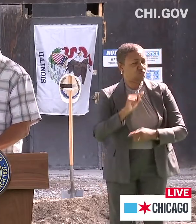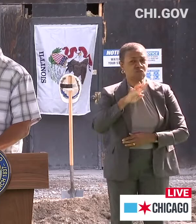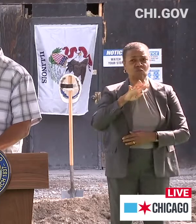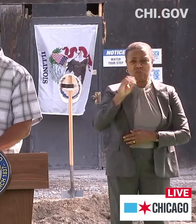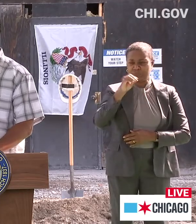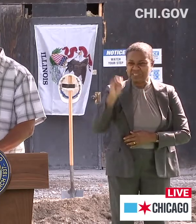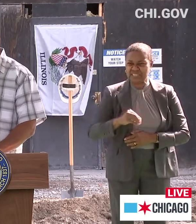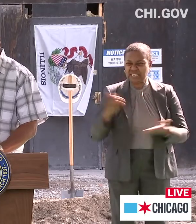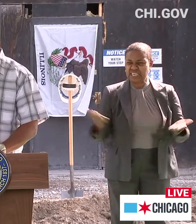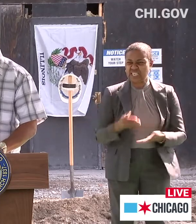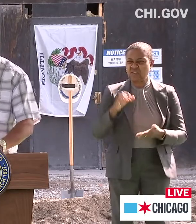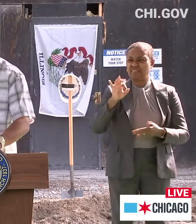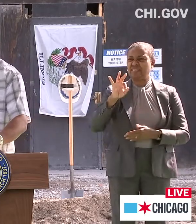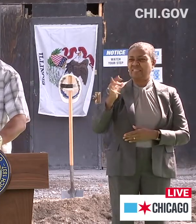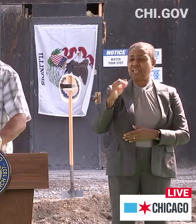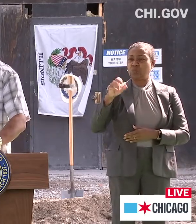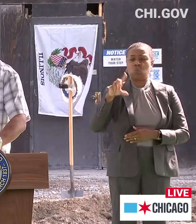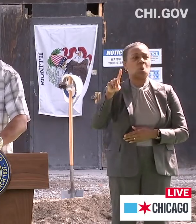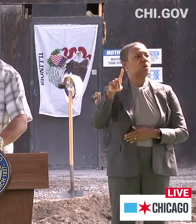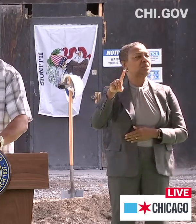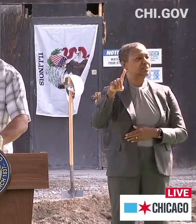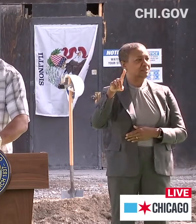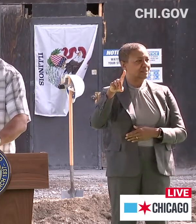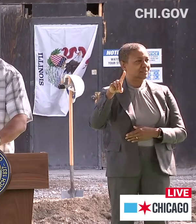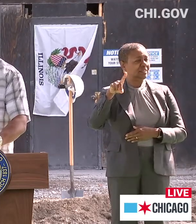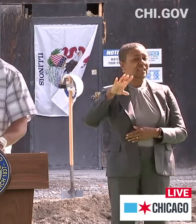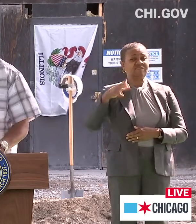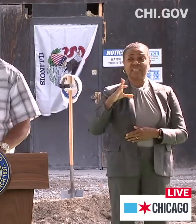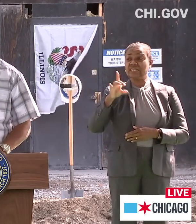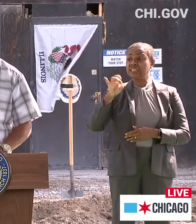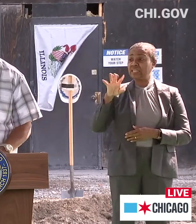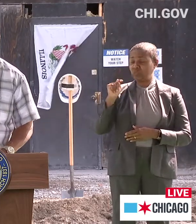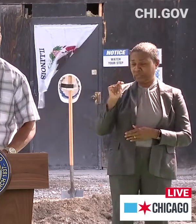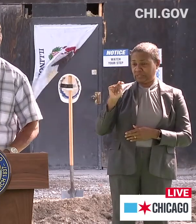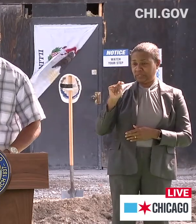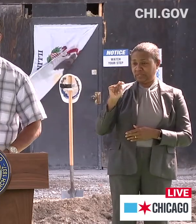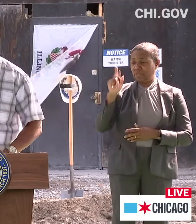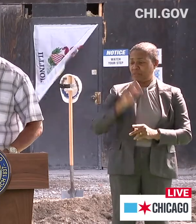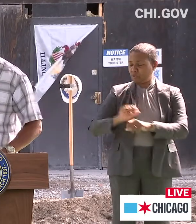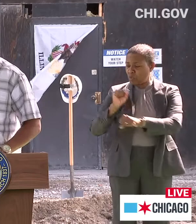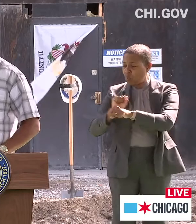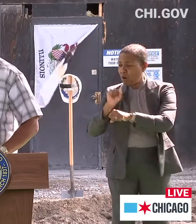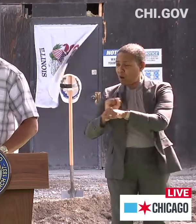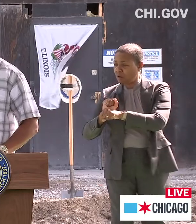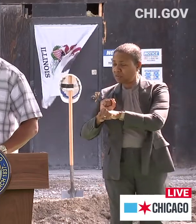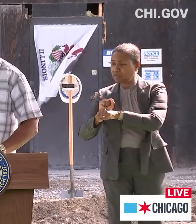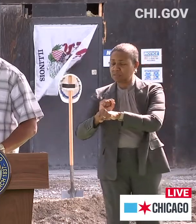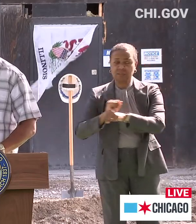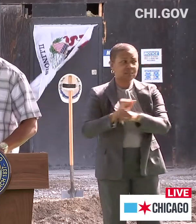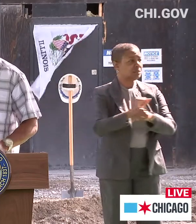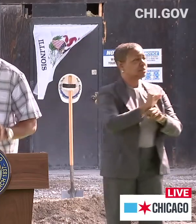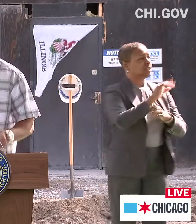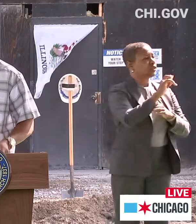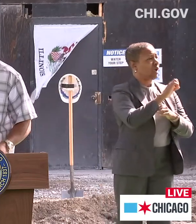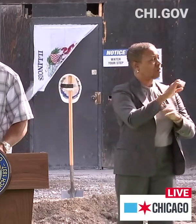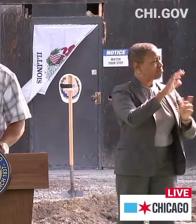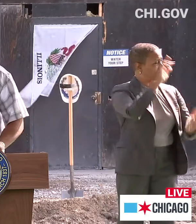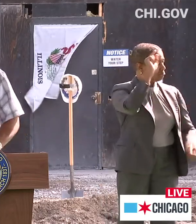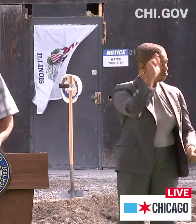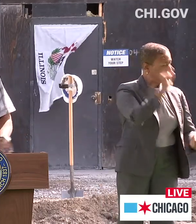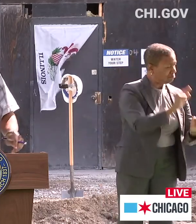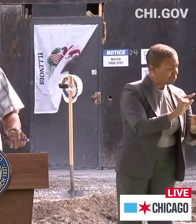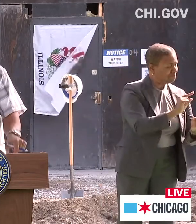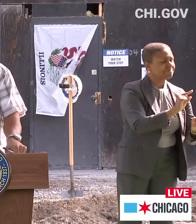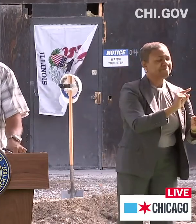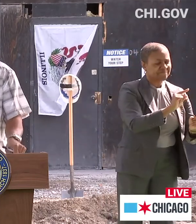9th Ward. So if we put people to work, then crime goes down. And so we're really